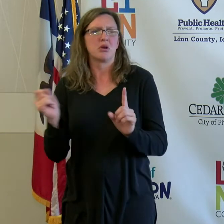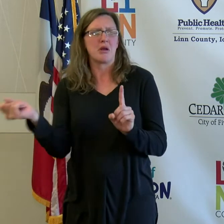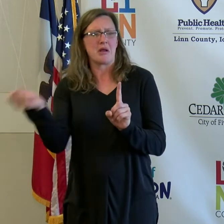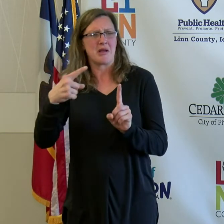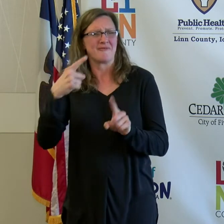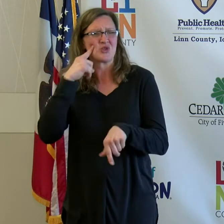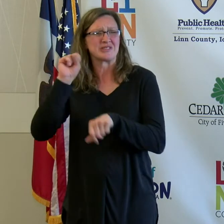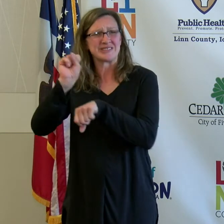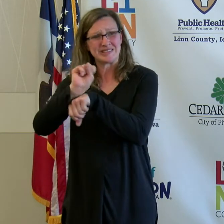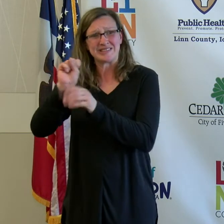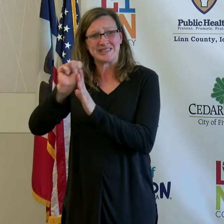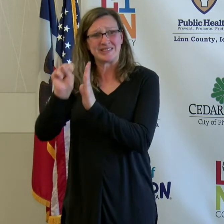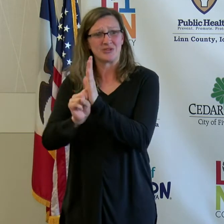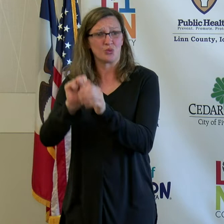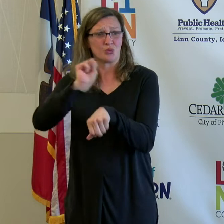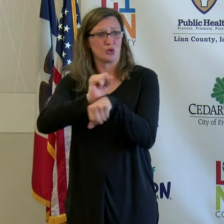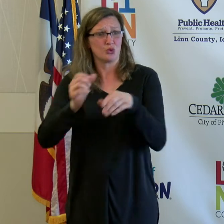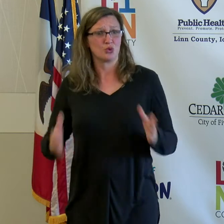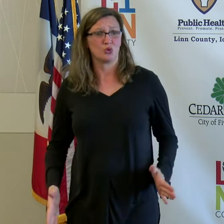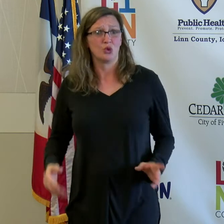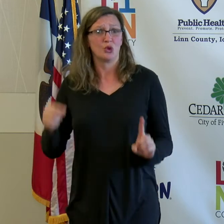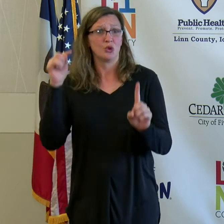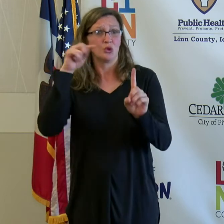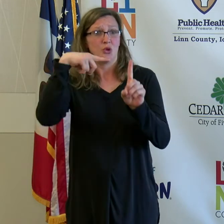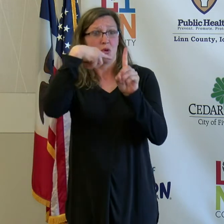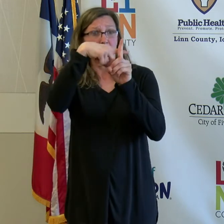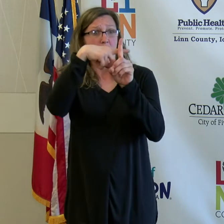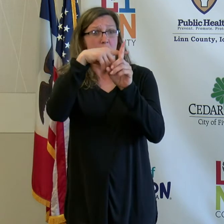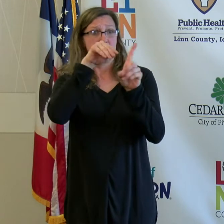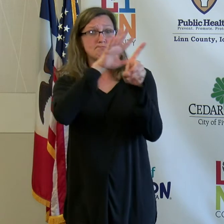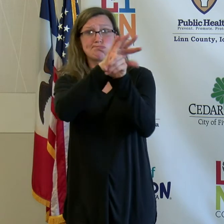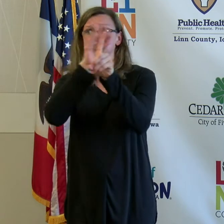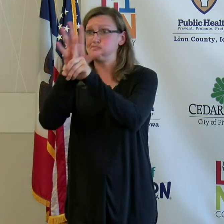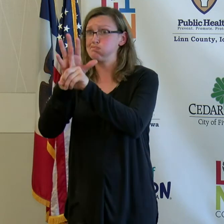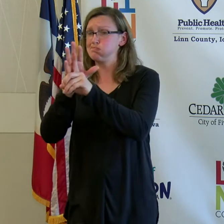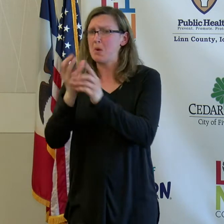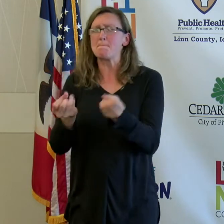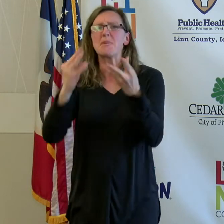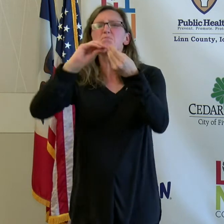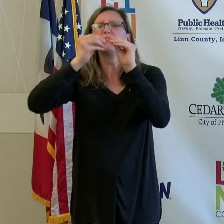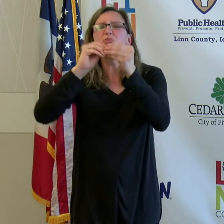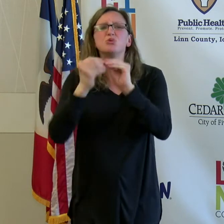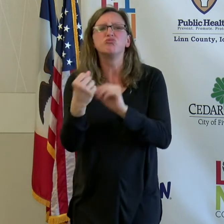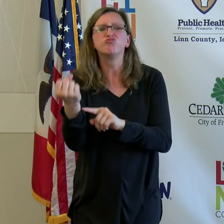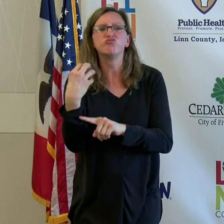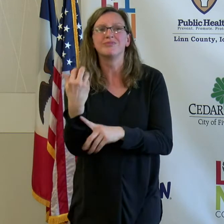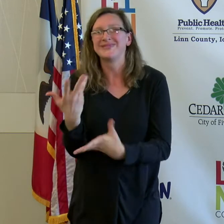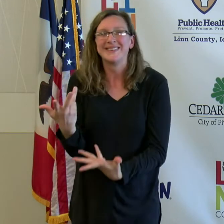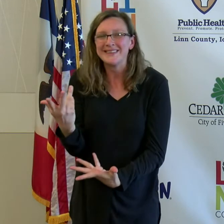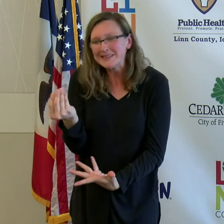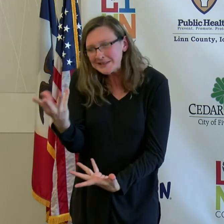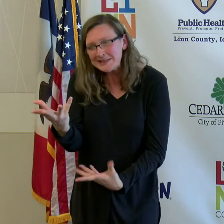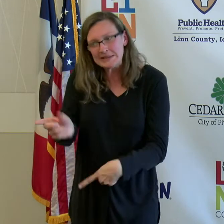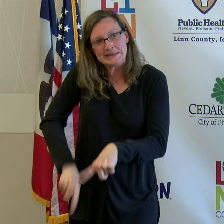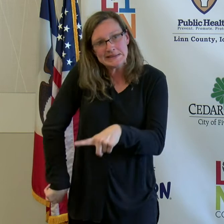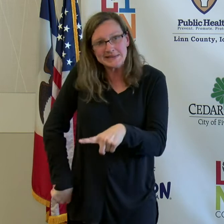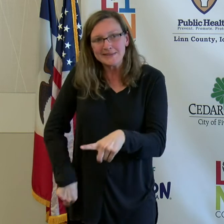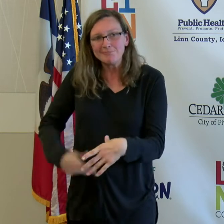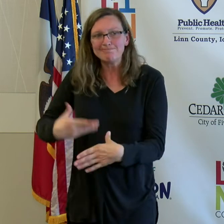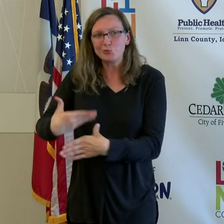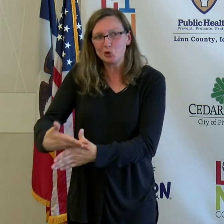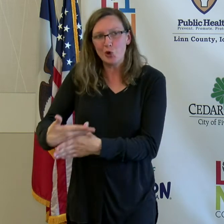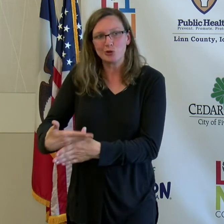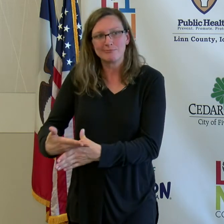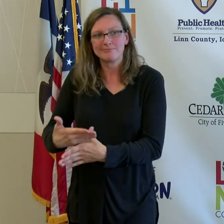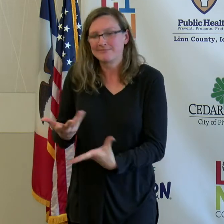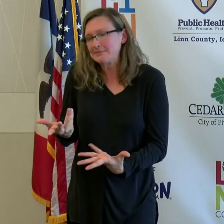confidential information that we cannot release because you could potentially identify who those individuals are. So I'm sorry, Kate, I know that you're